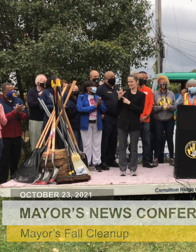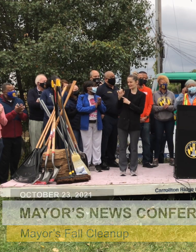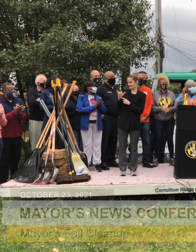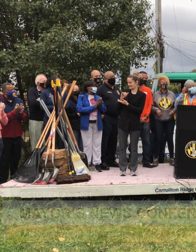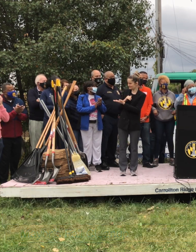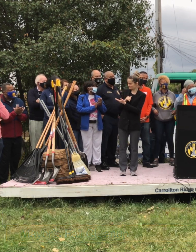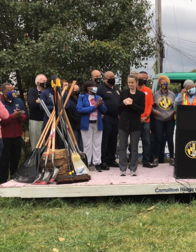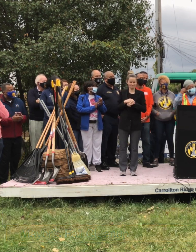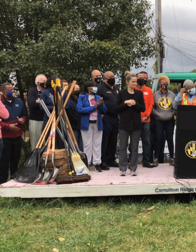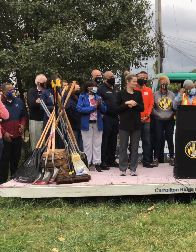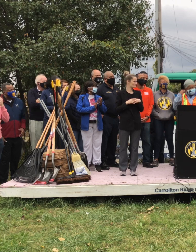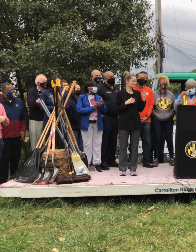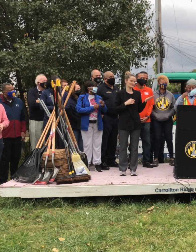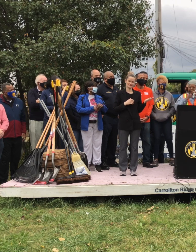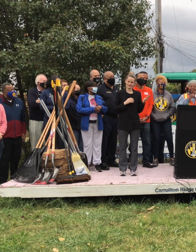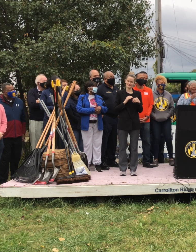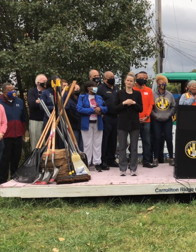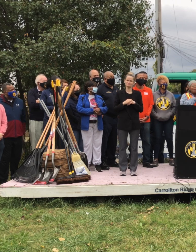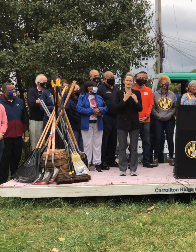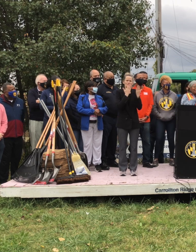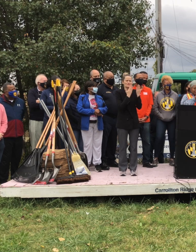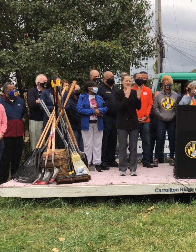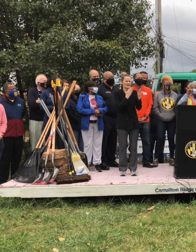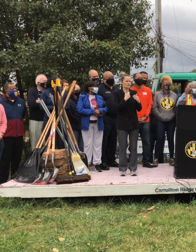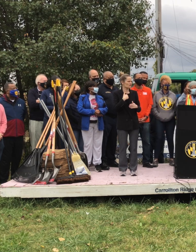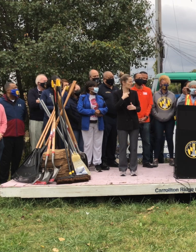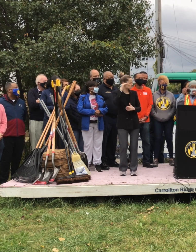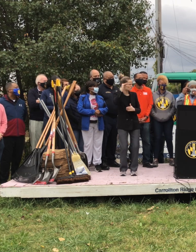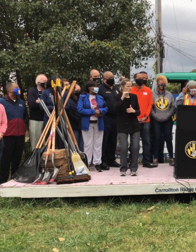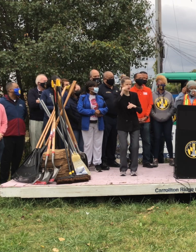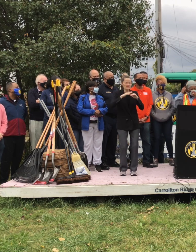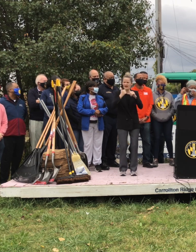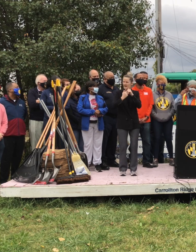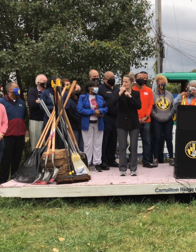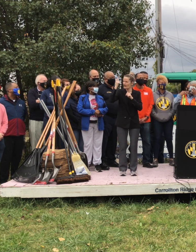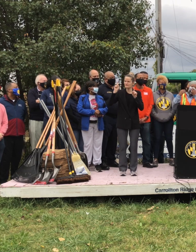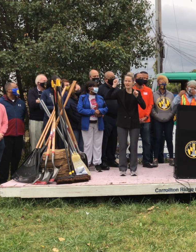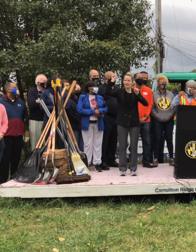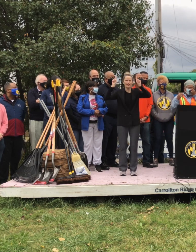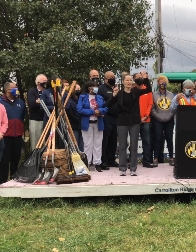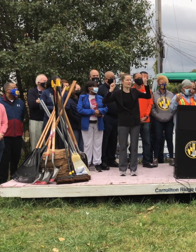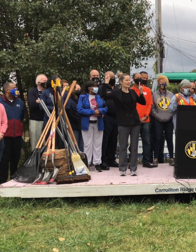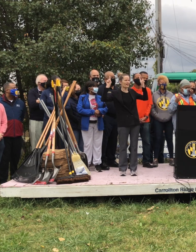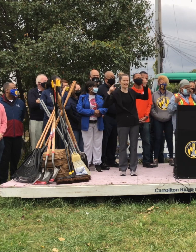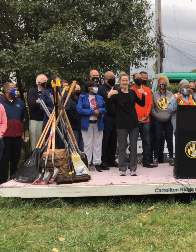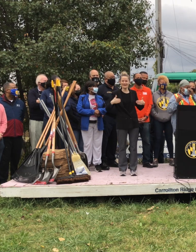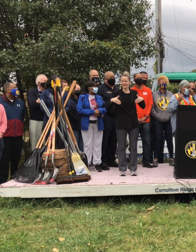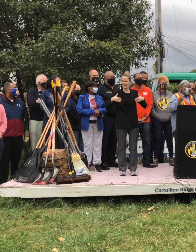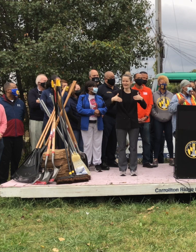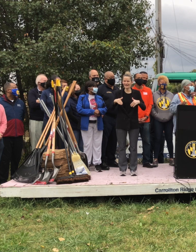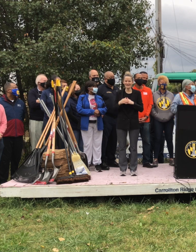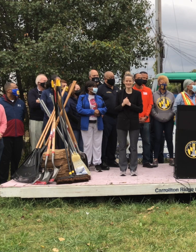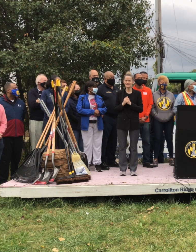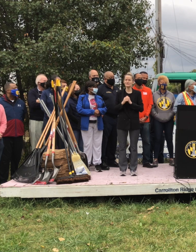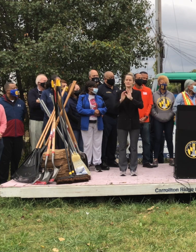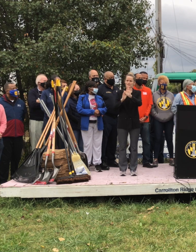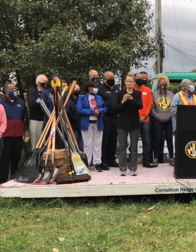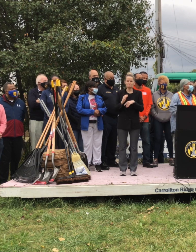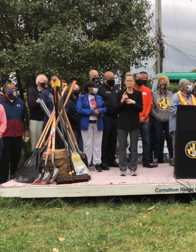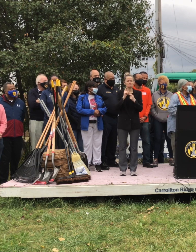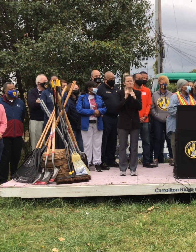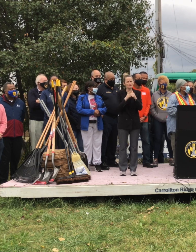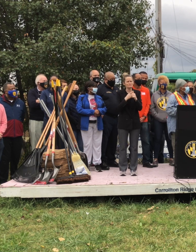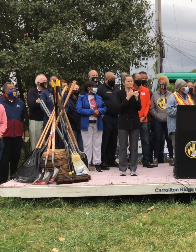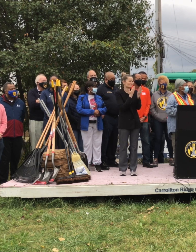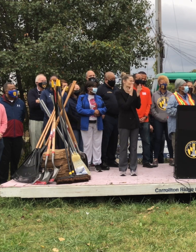Thank you. I'm a little shorter than everybody else for identification. First and foremost, I'd like to thank you, Mayor